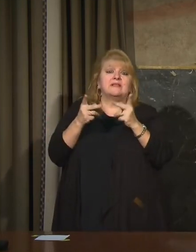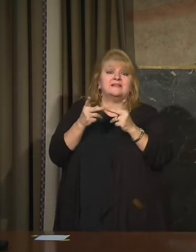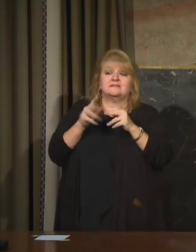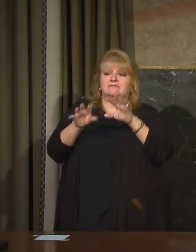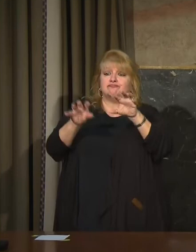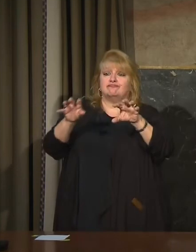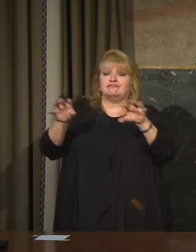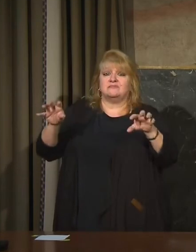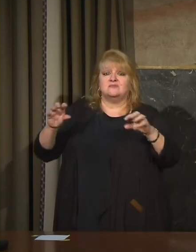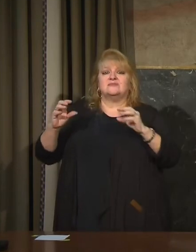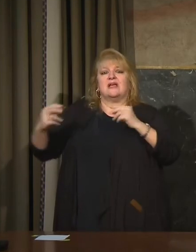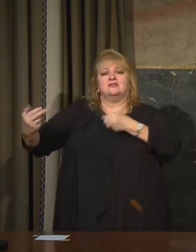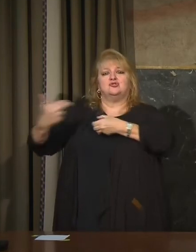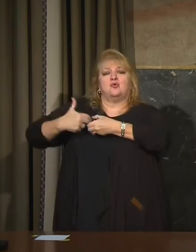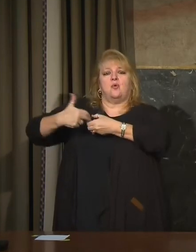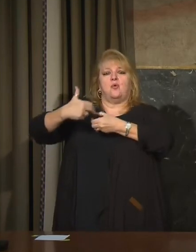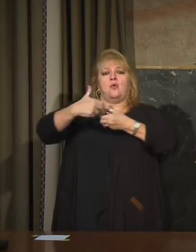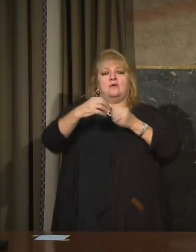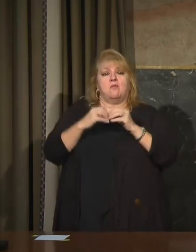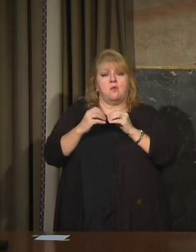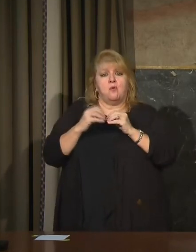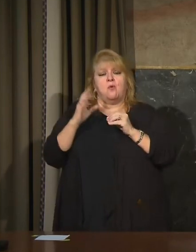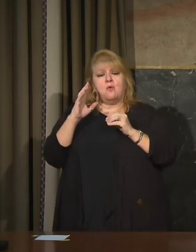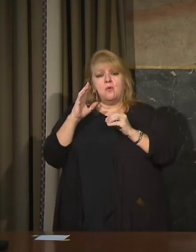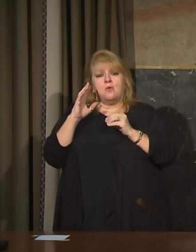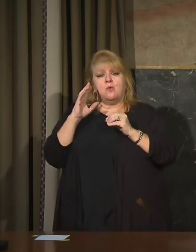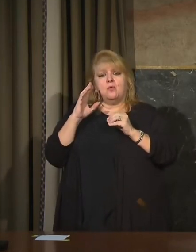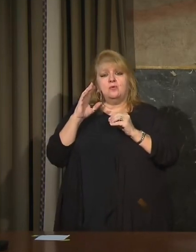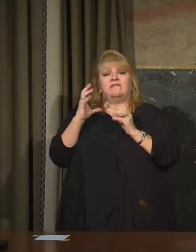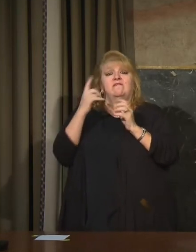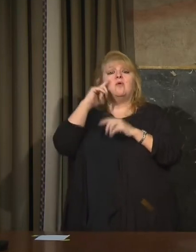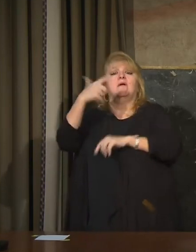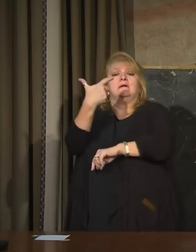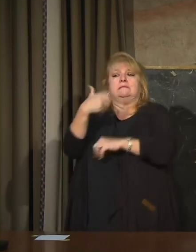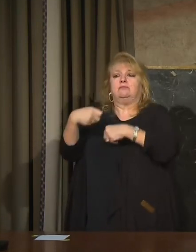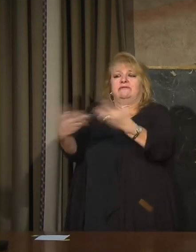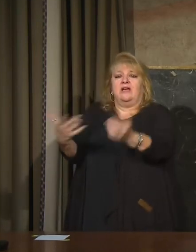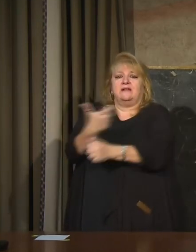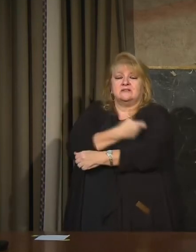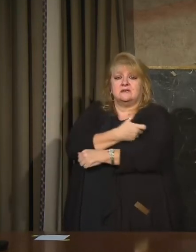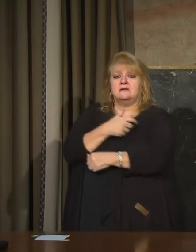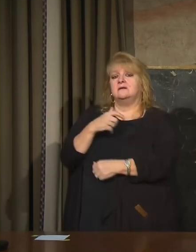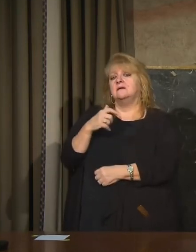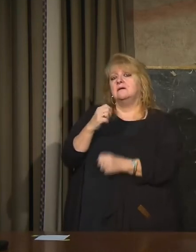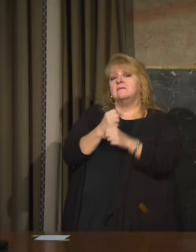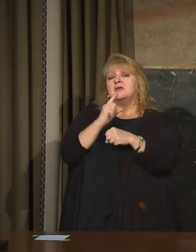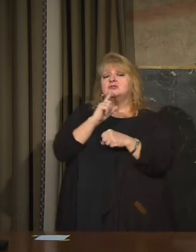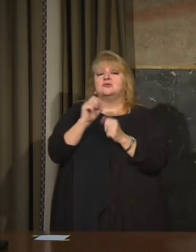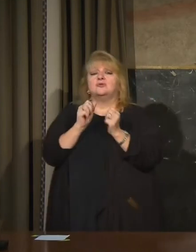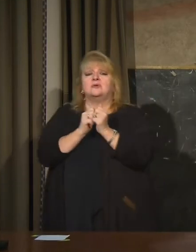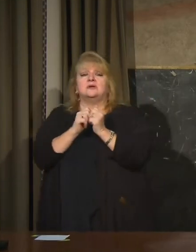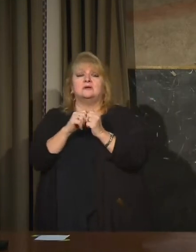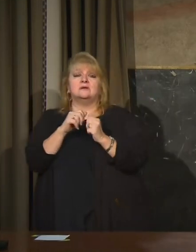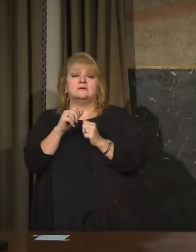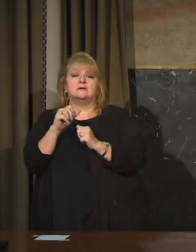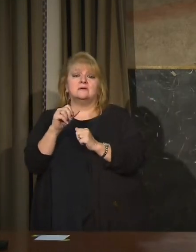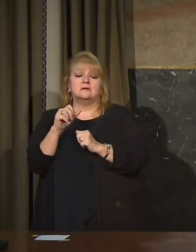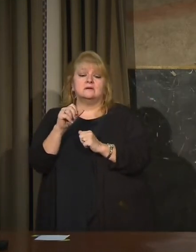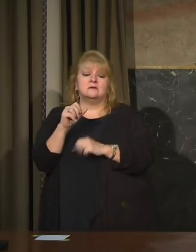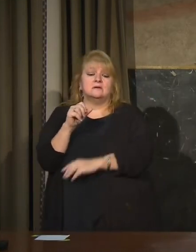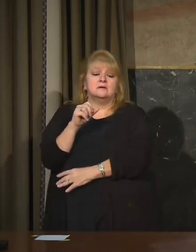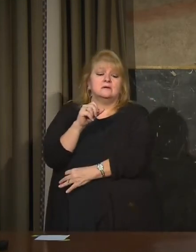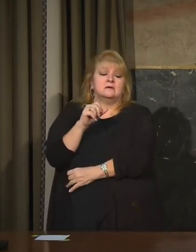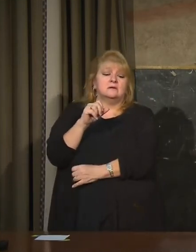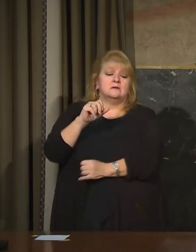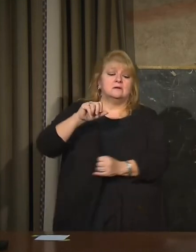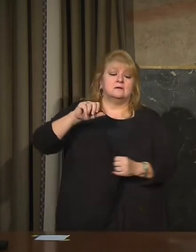instructed Secretary Phillips to make sure that we are in all 64 parishes. Not